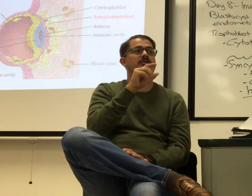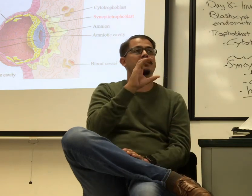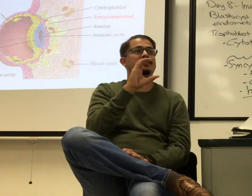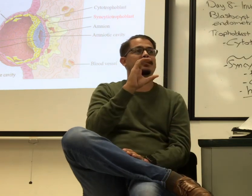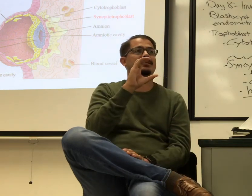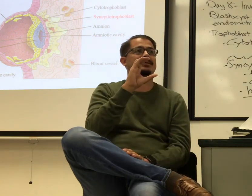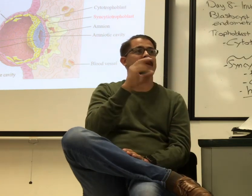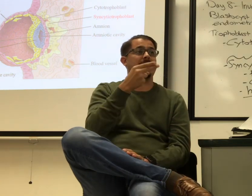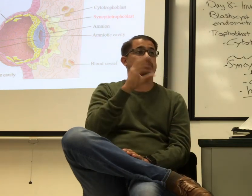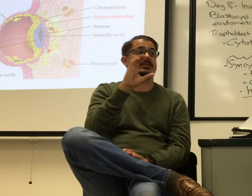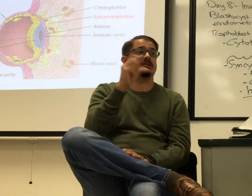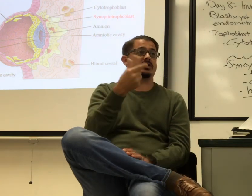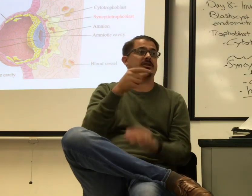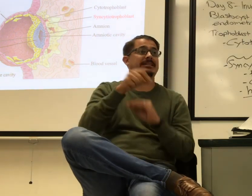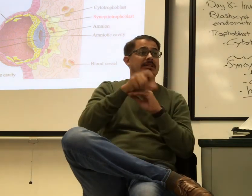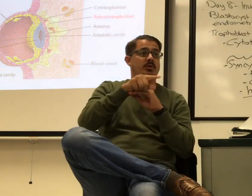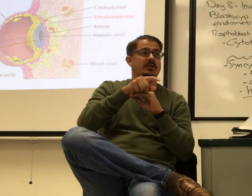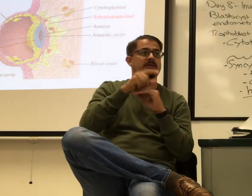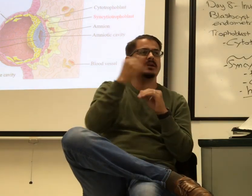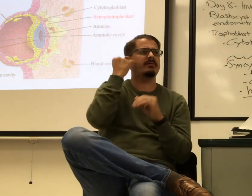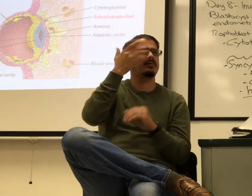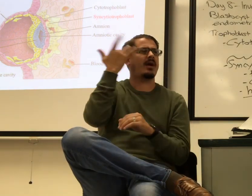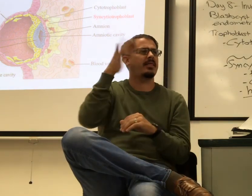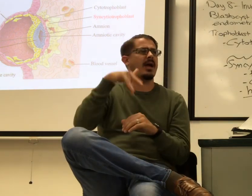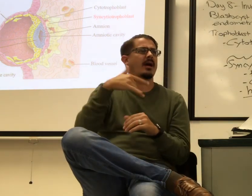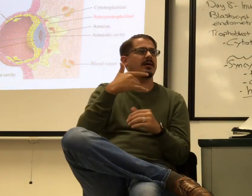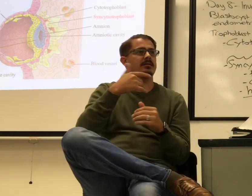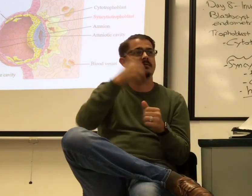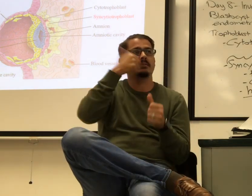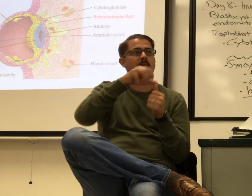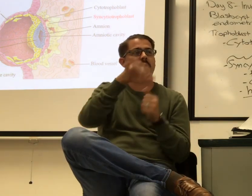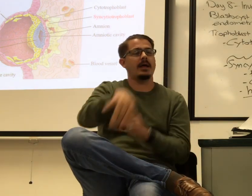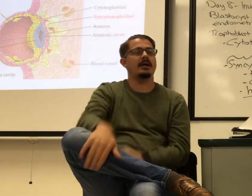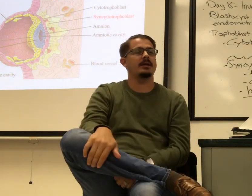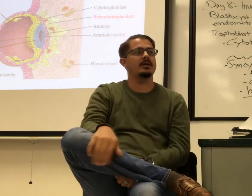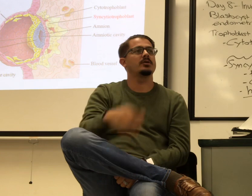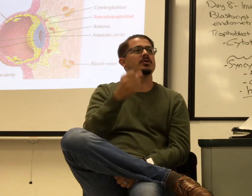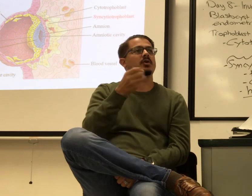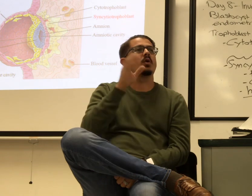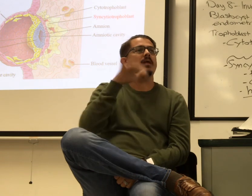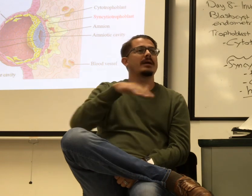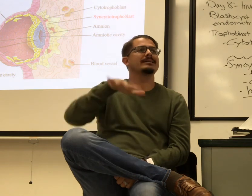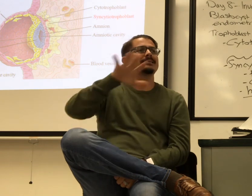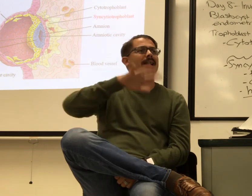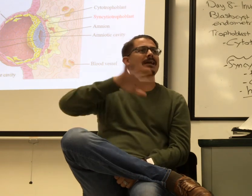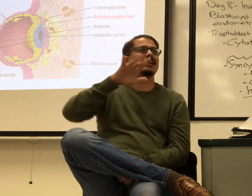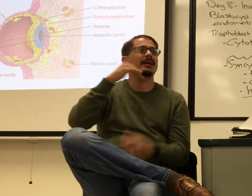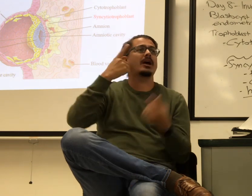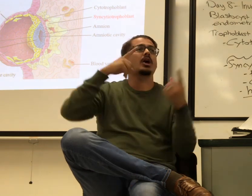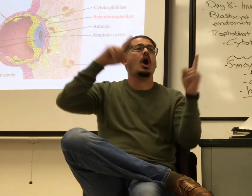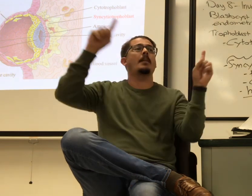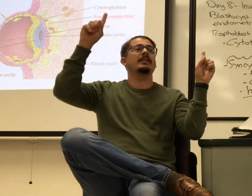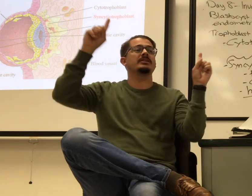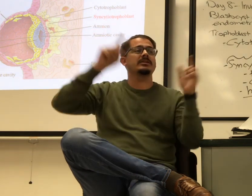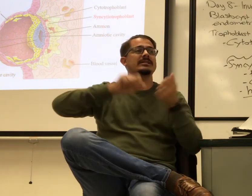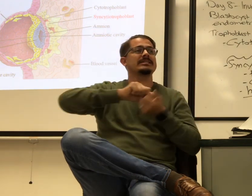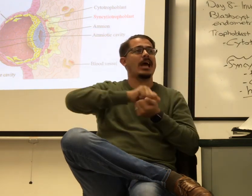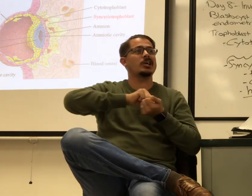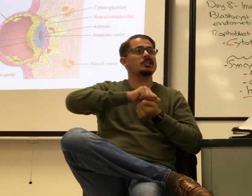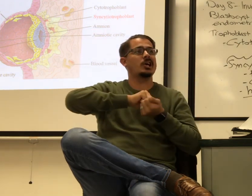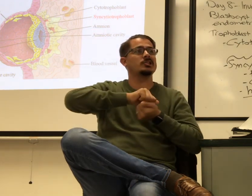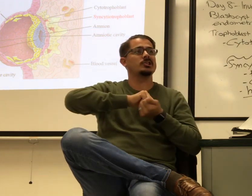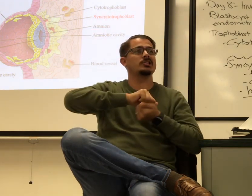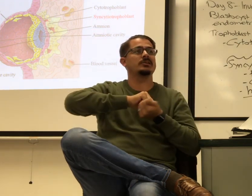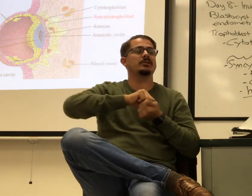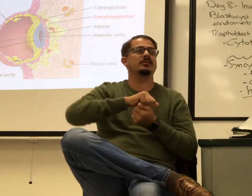secretes HCG. You know, if you've forgotten that, just renote it. Okay, so that's kind of like accomplishing our digestion. And